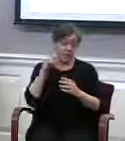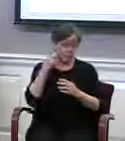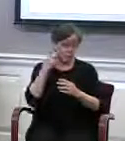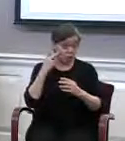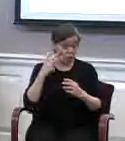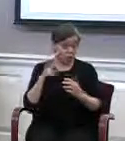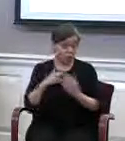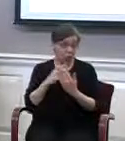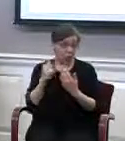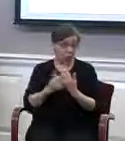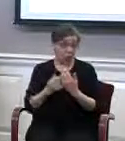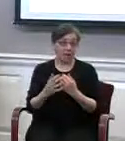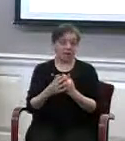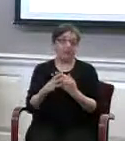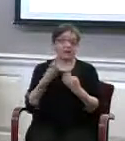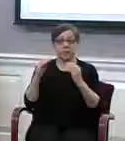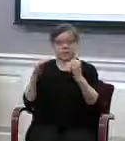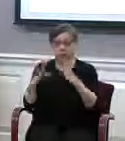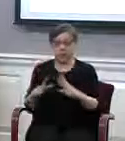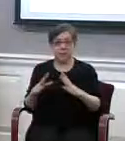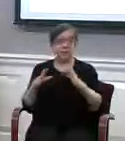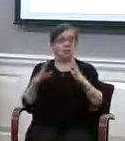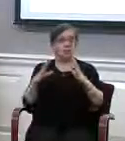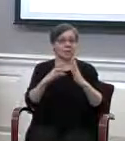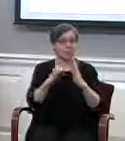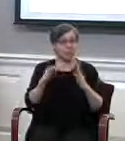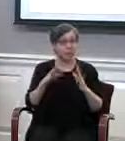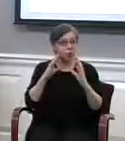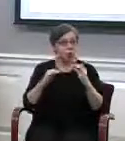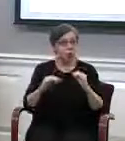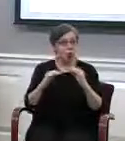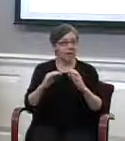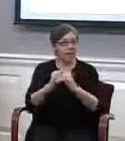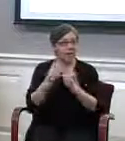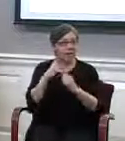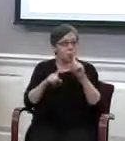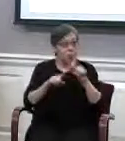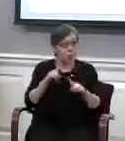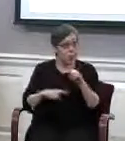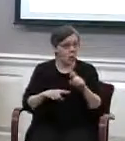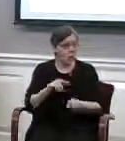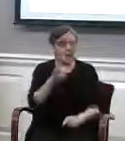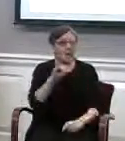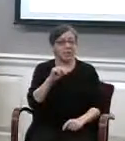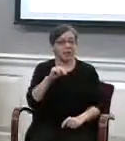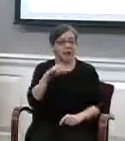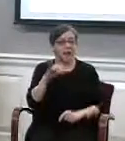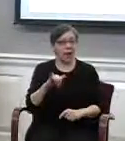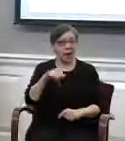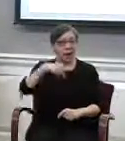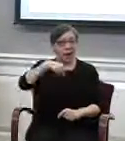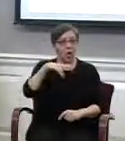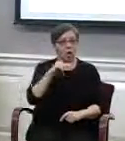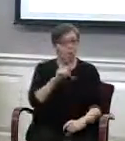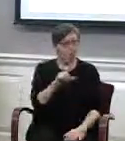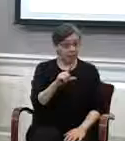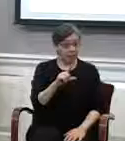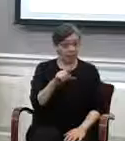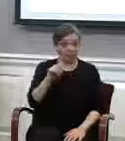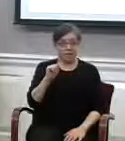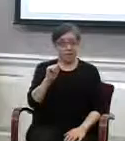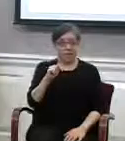school's ethic, and students and teachers were actively taught tools for inquiry, including qualitative and quantitative research methods.